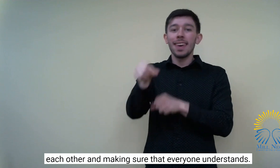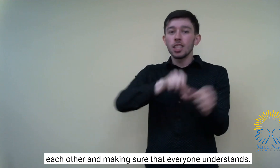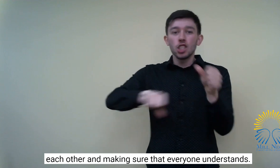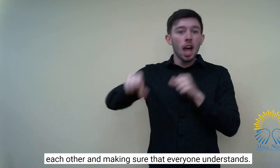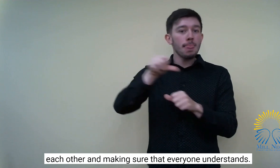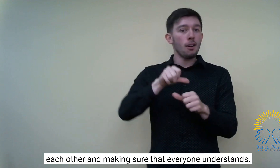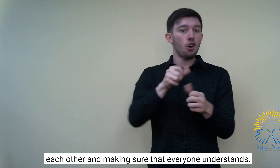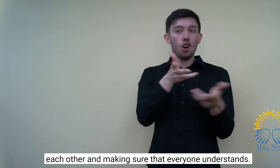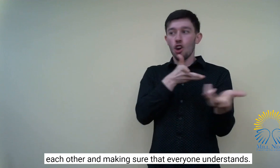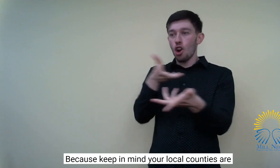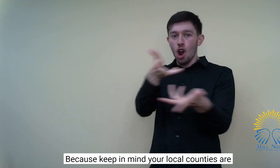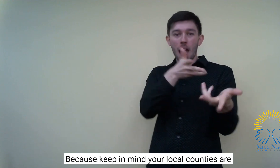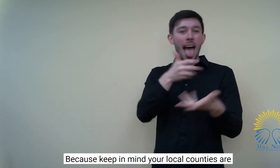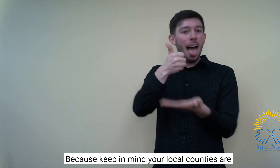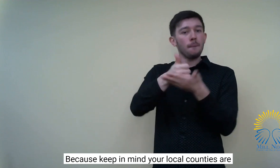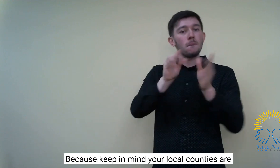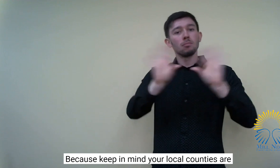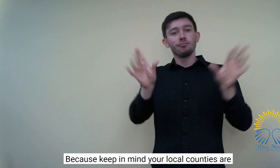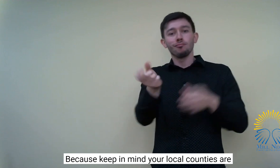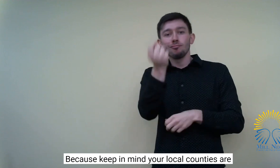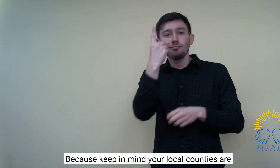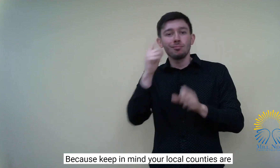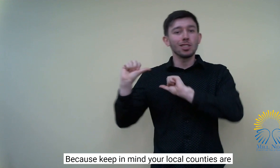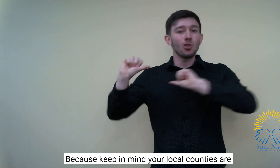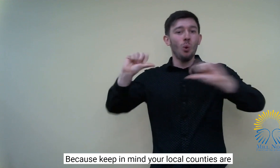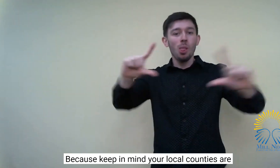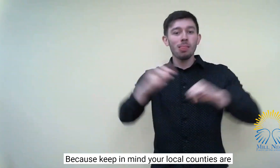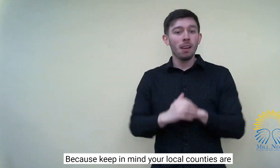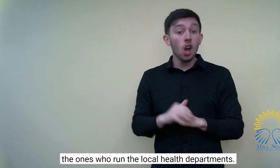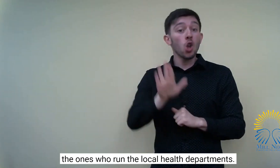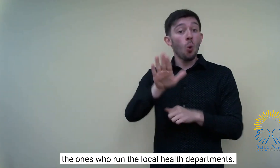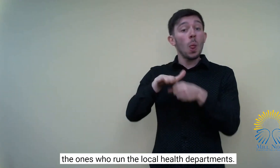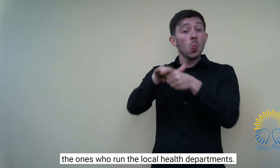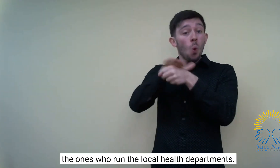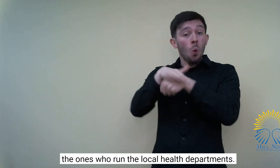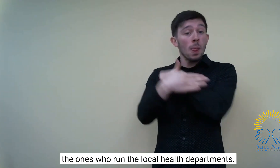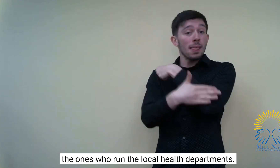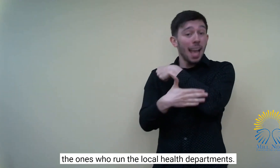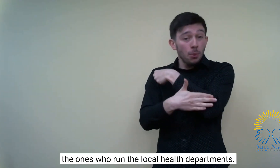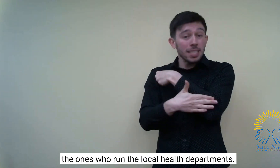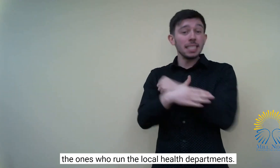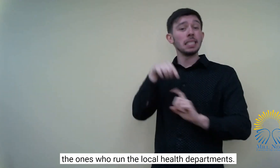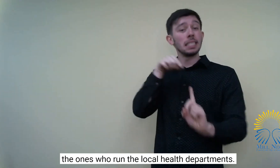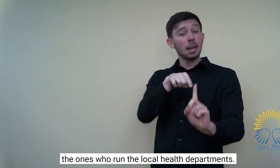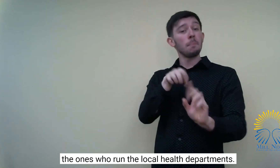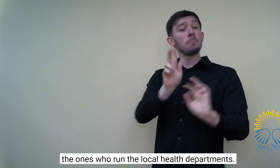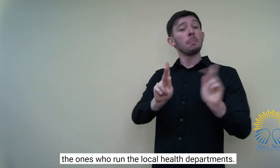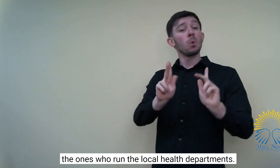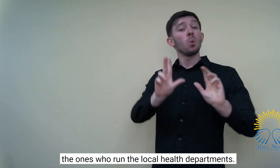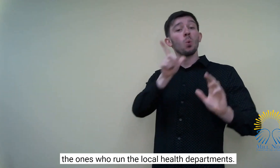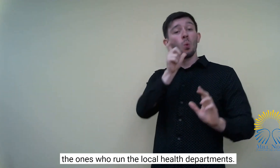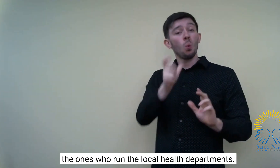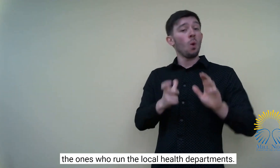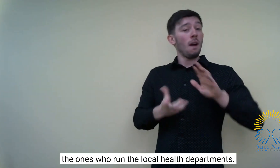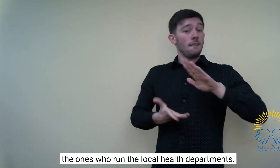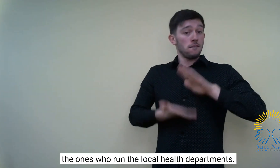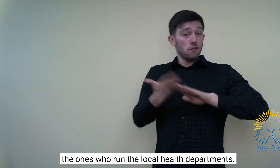everyone understands. Because keep in mind, your local counties are the ones who run the local health